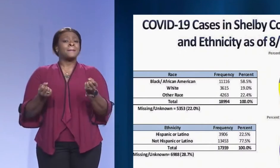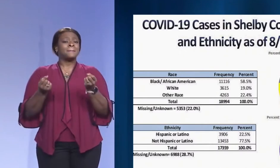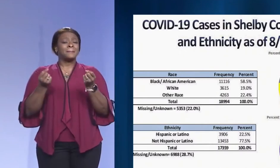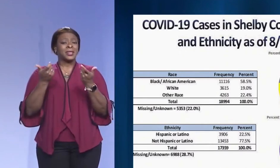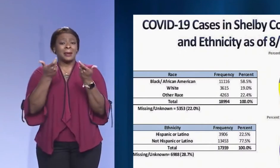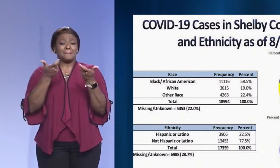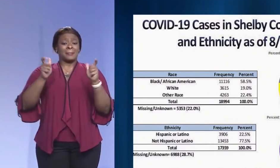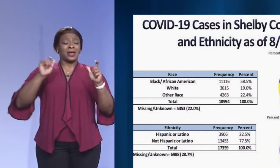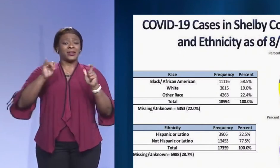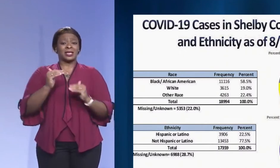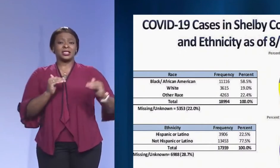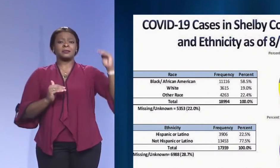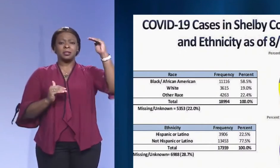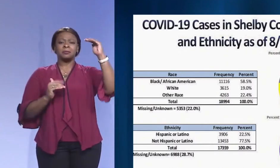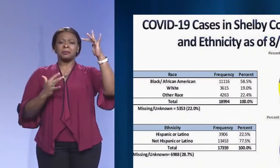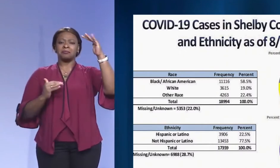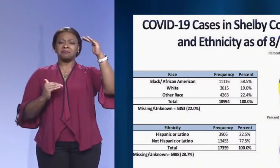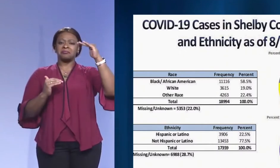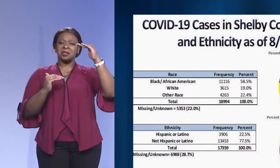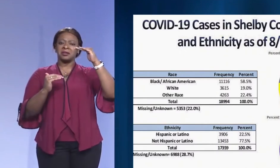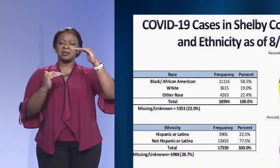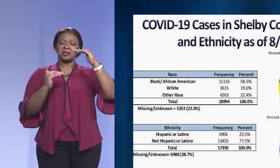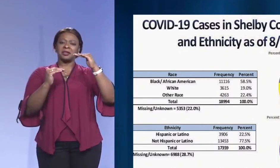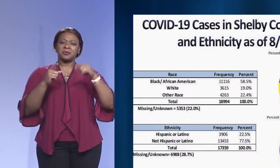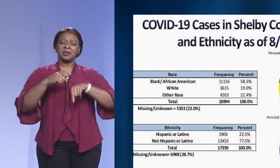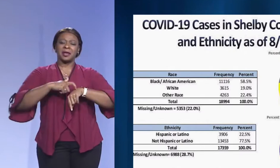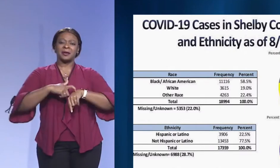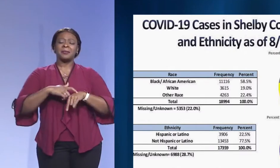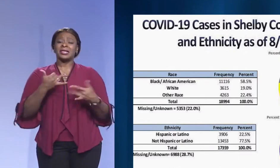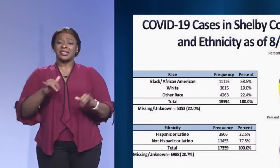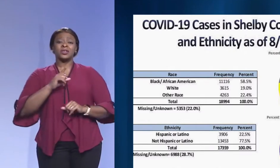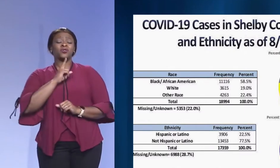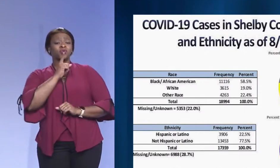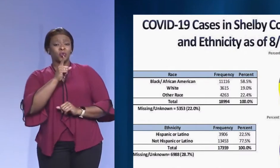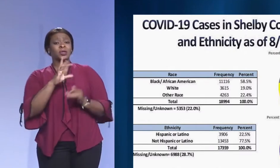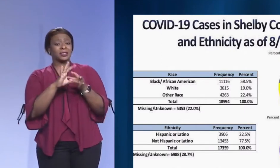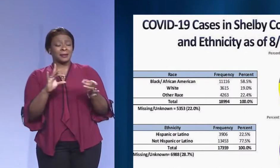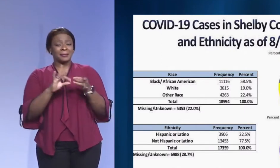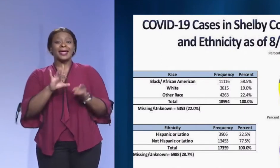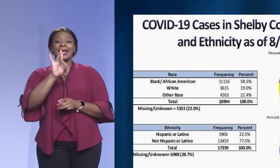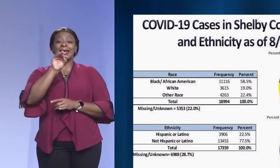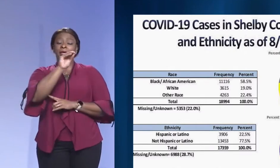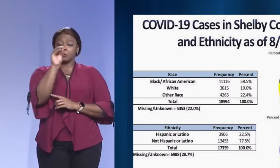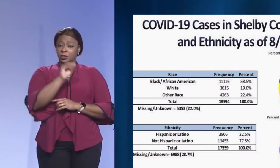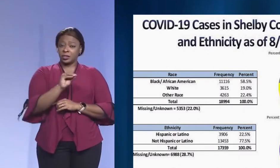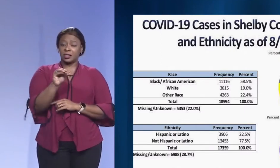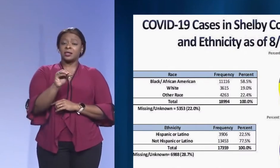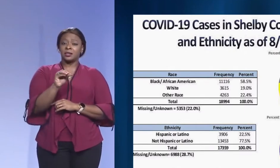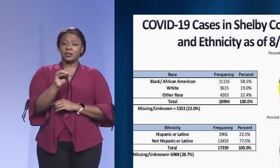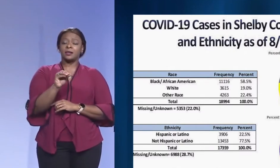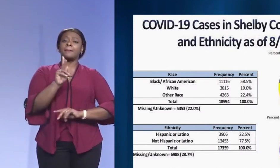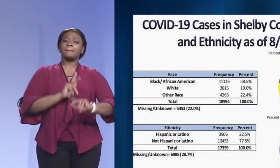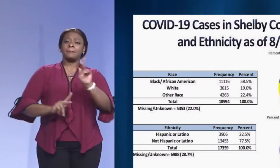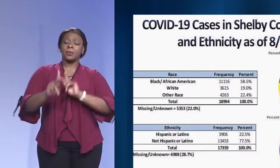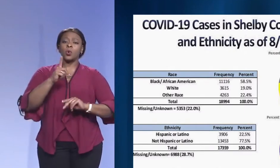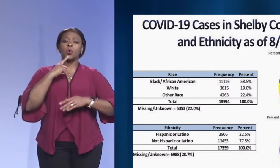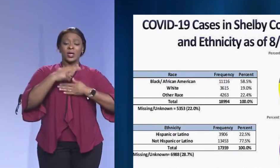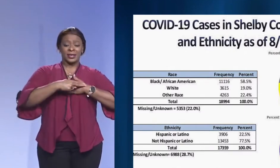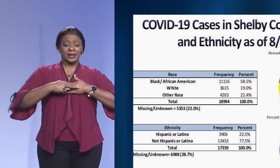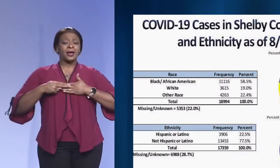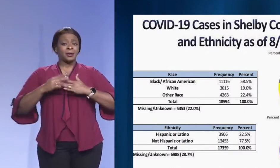the magnitude of the disparity has somewhat lessened over time. It's still a true statement that 80% of the people who have been